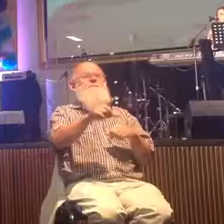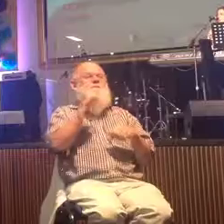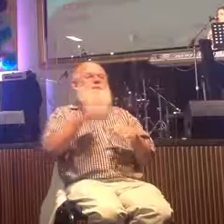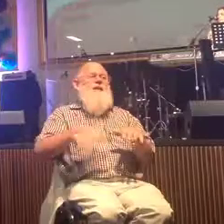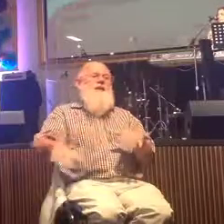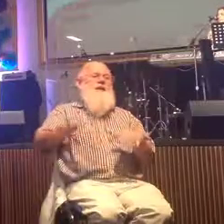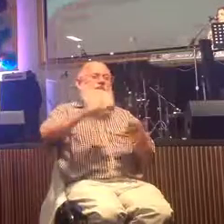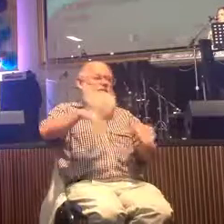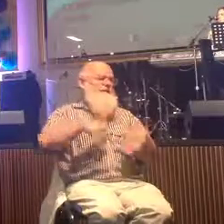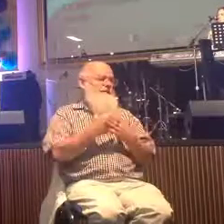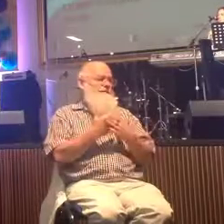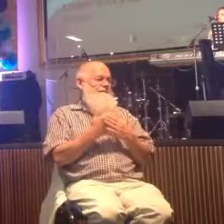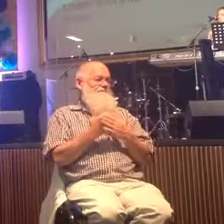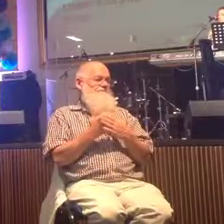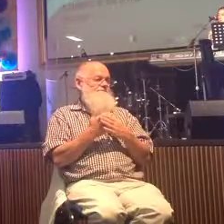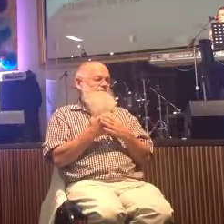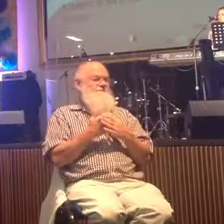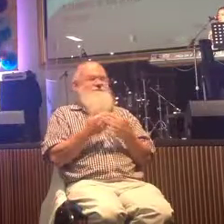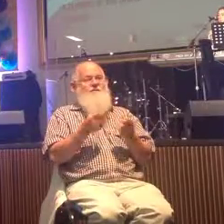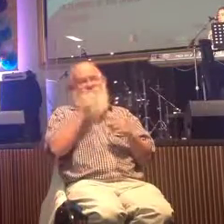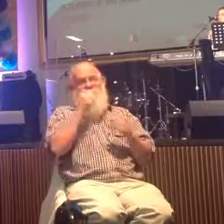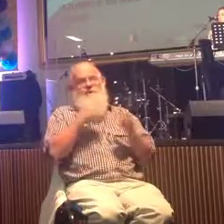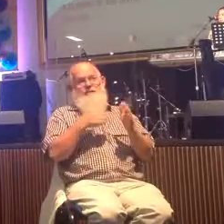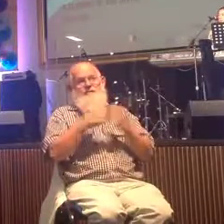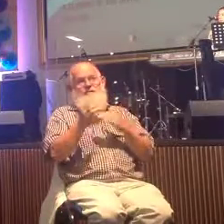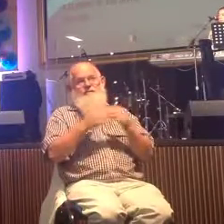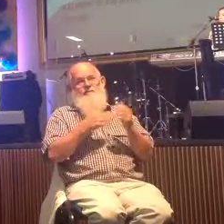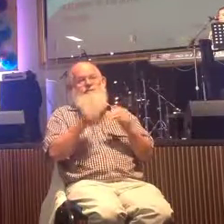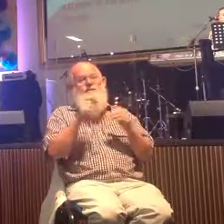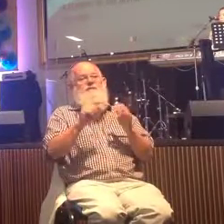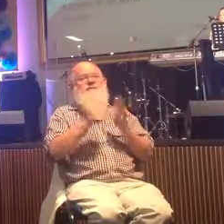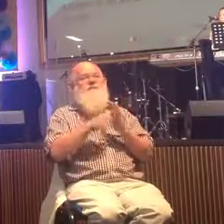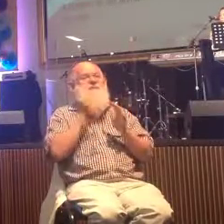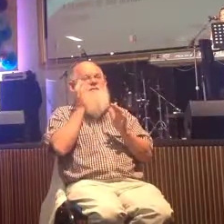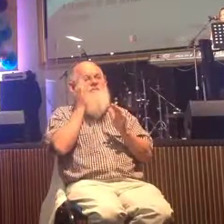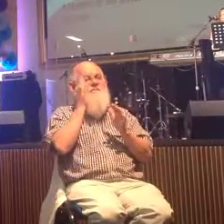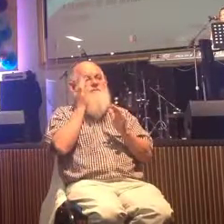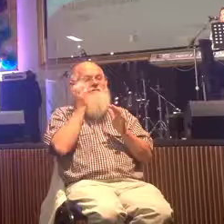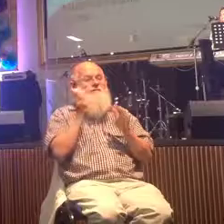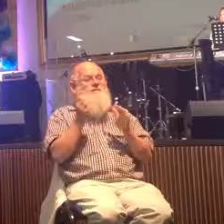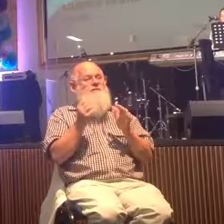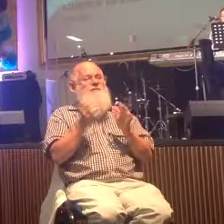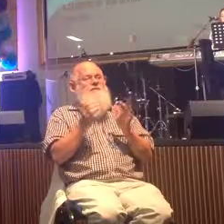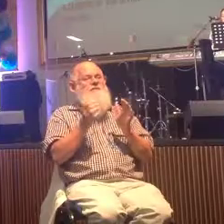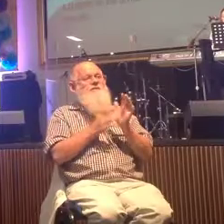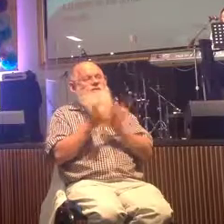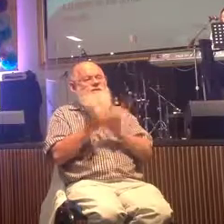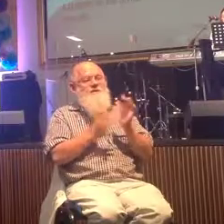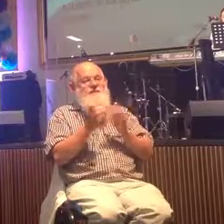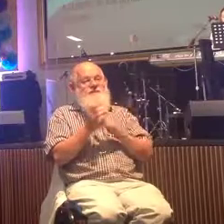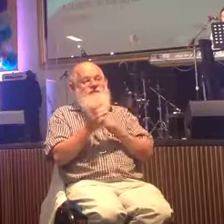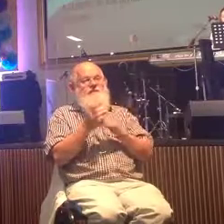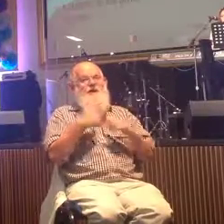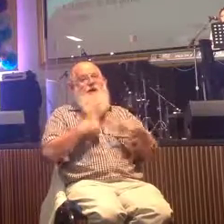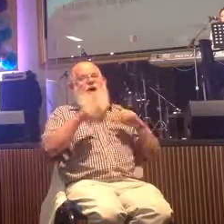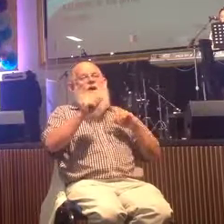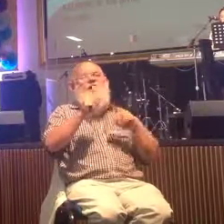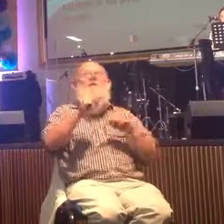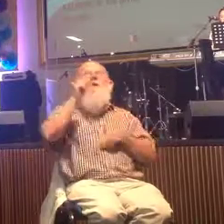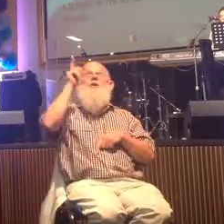day. We can build up this moment where we get to see Jesus and say, Jesus, I followed